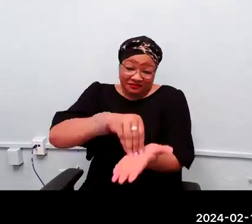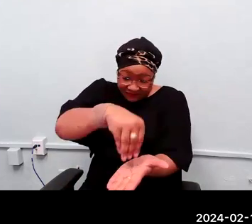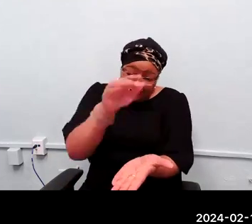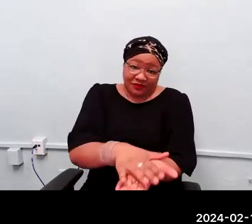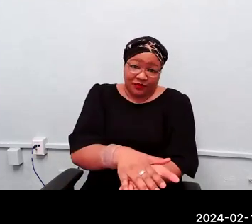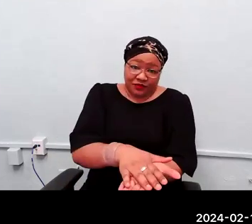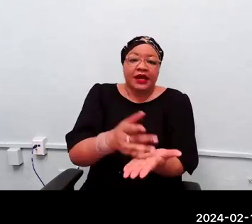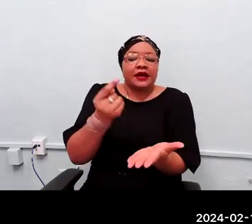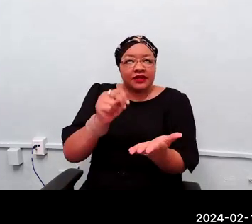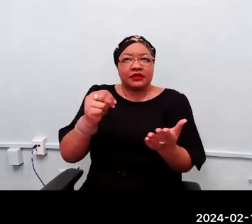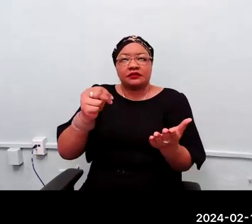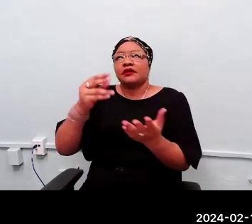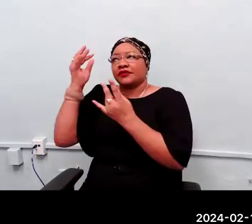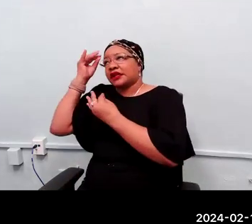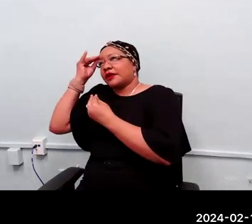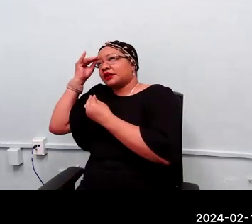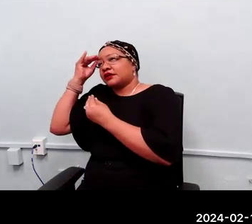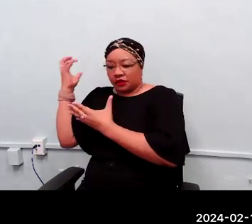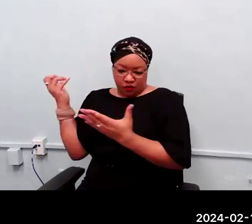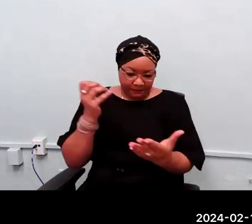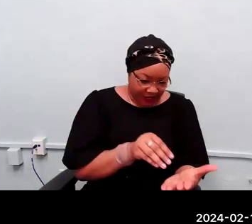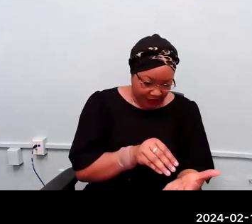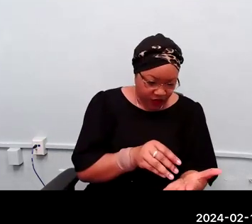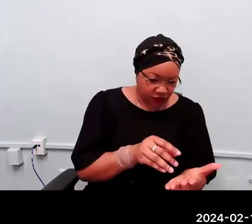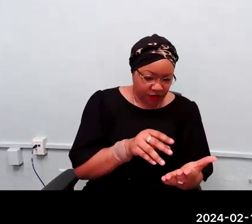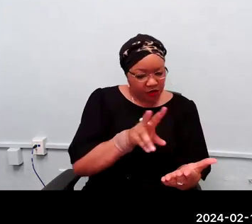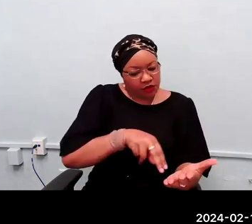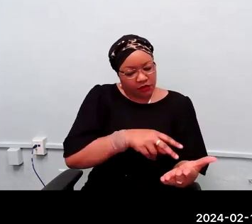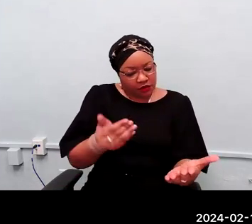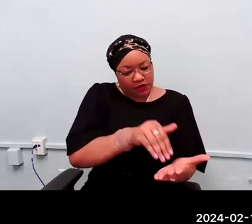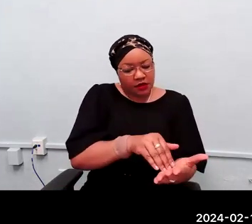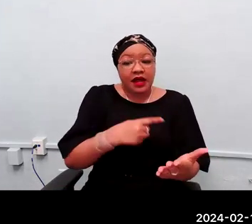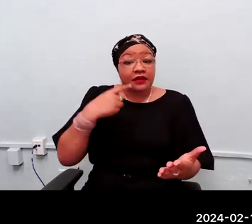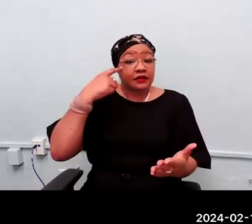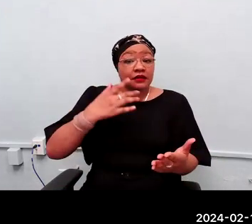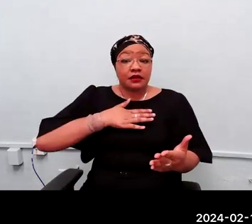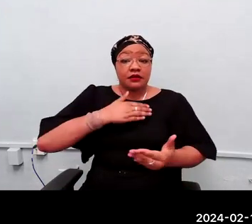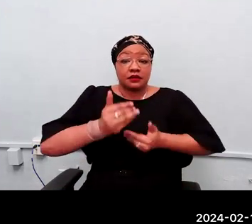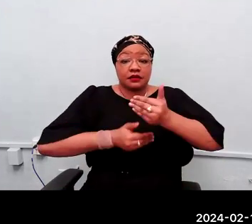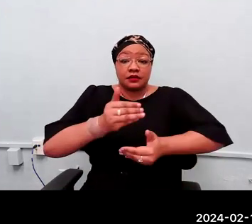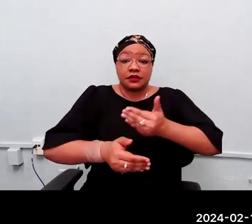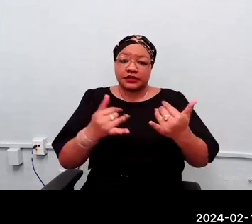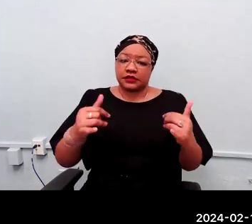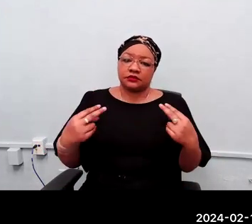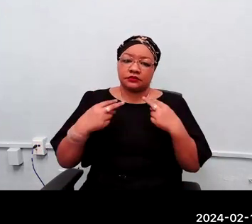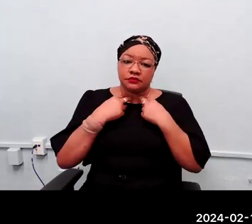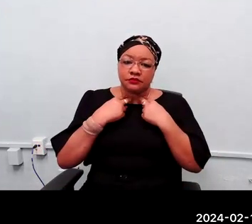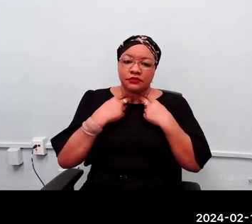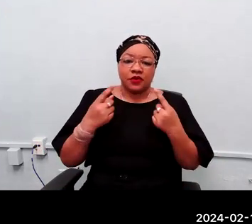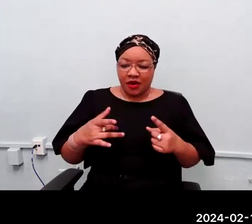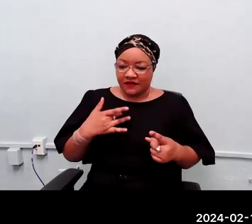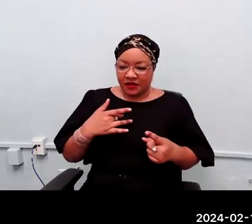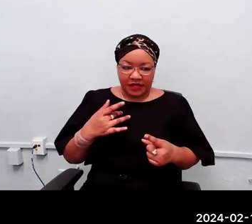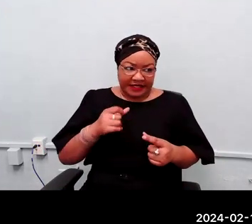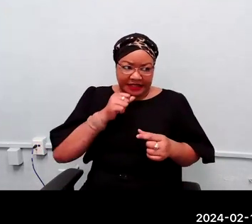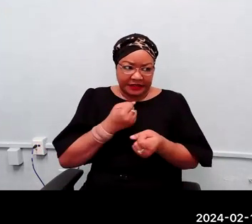about it, getting it on paper, going back to it. I think my practice is still kind of stuck in the days of not feeling like anything was safe